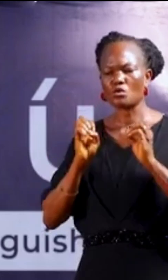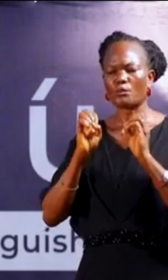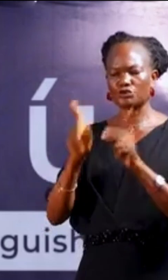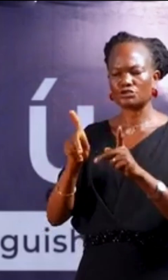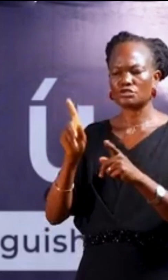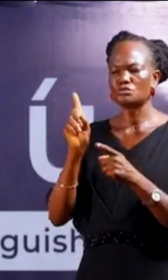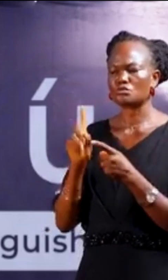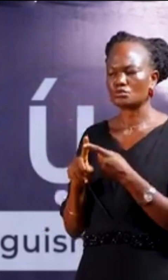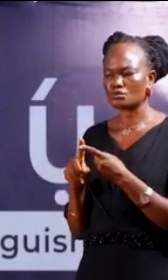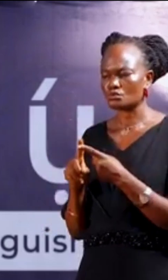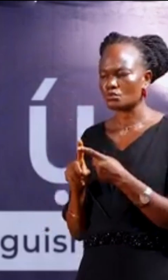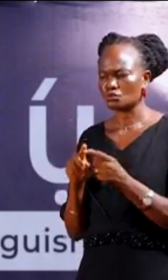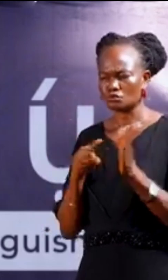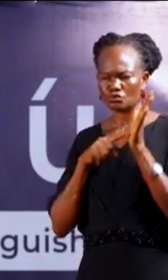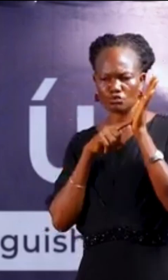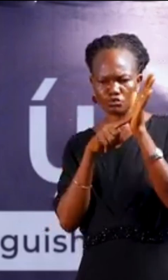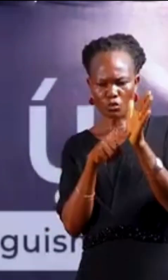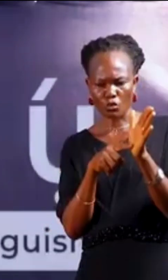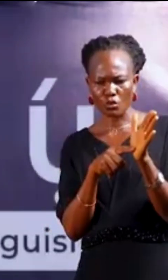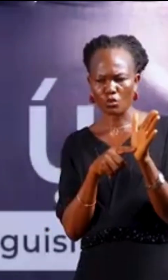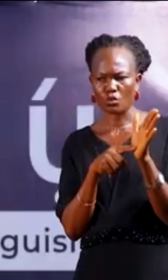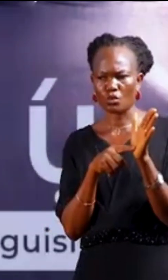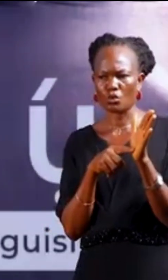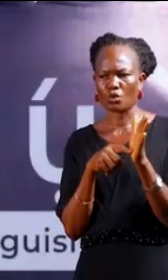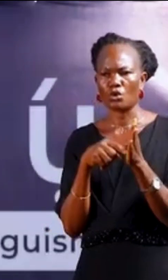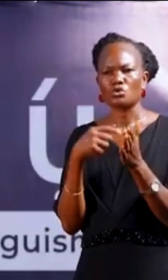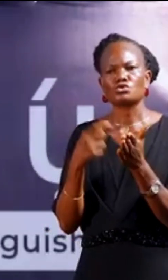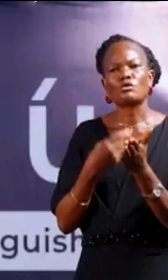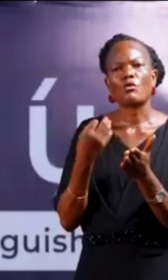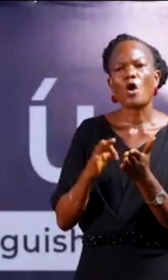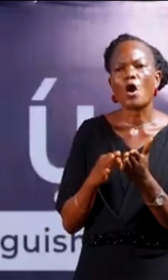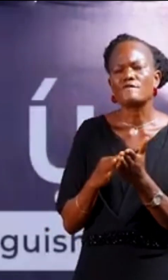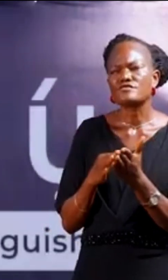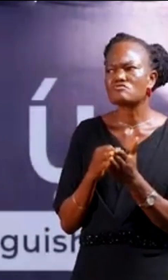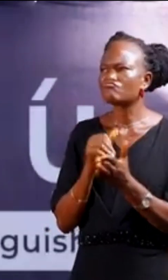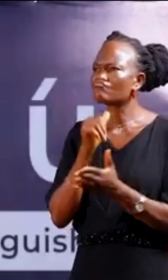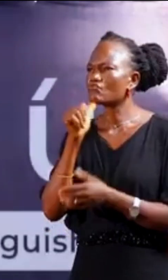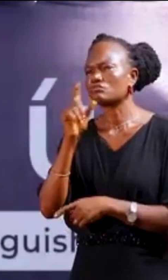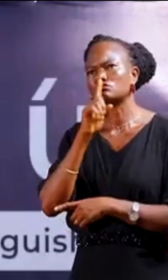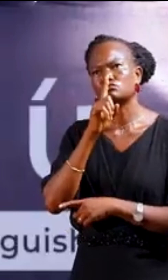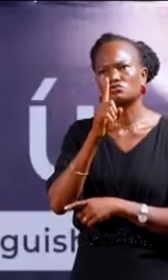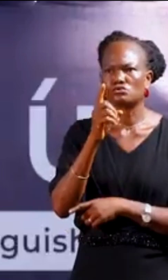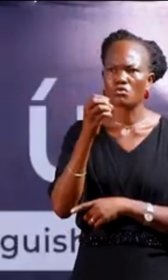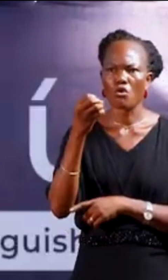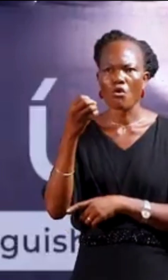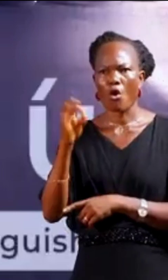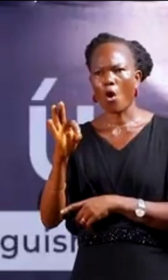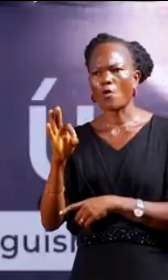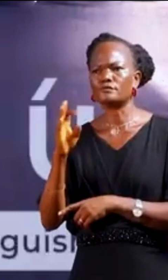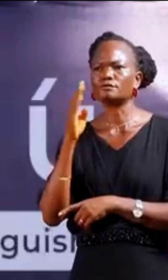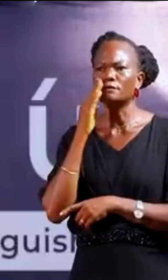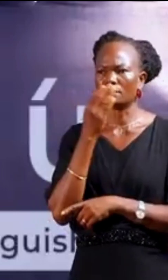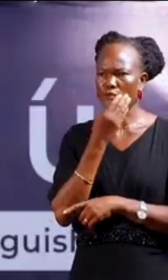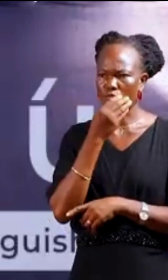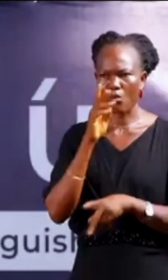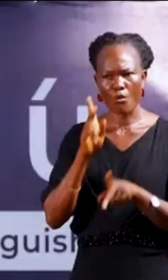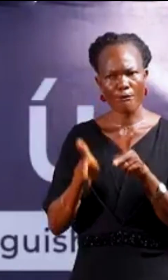to show sort of the ingenuity of the Igbo